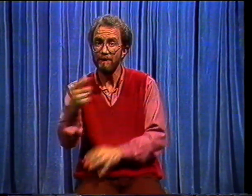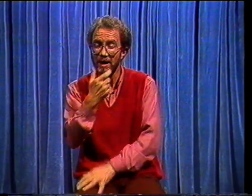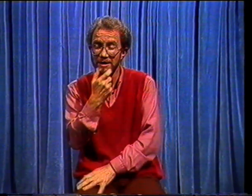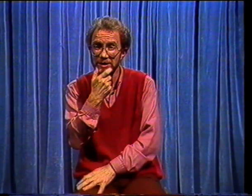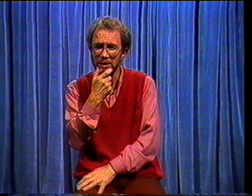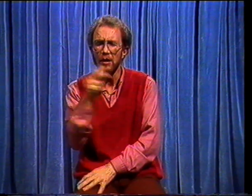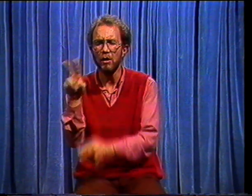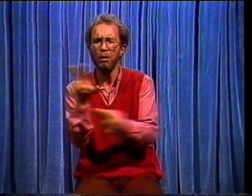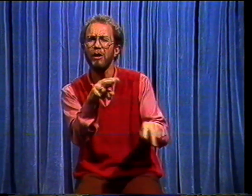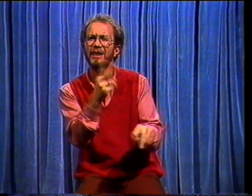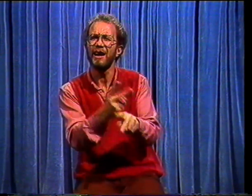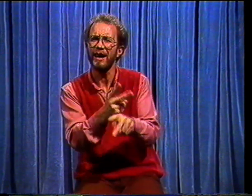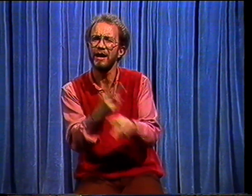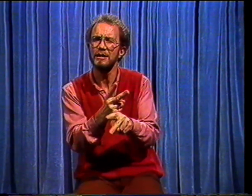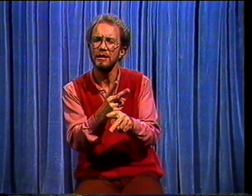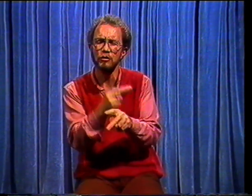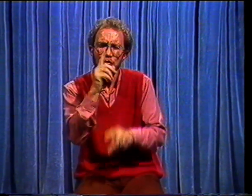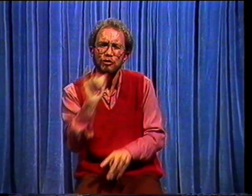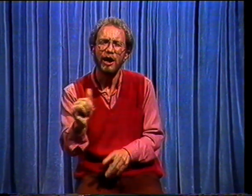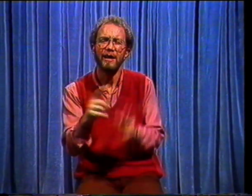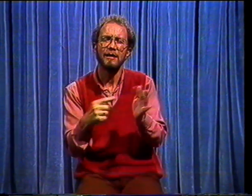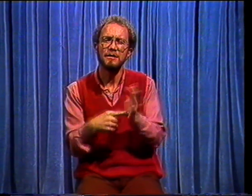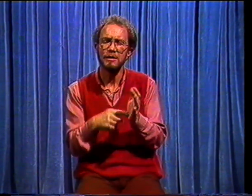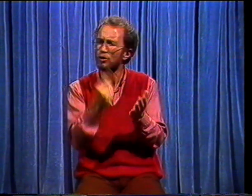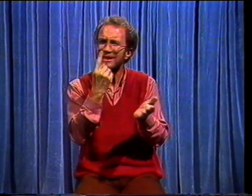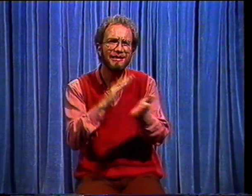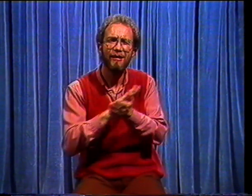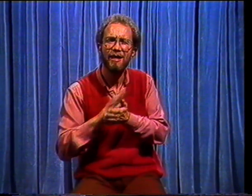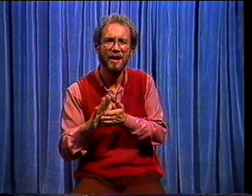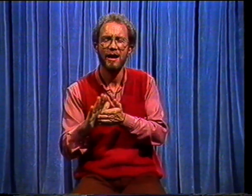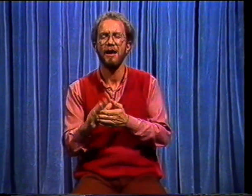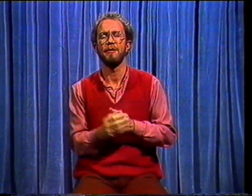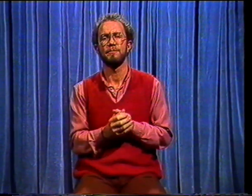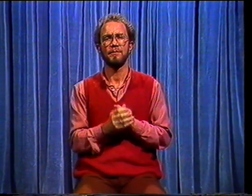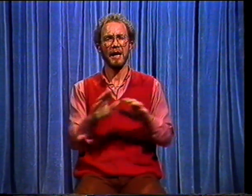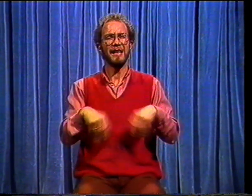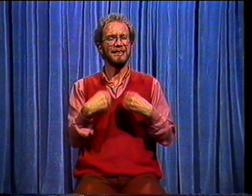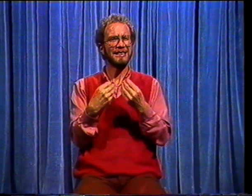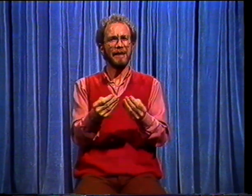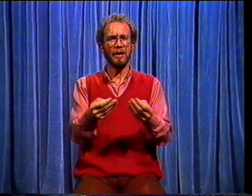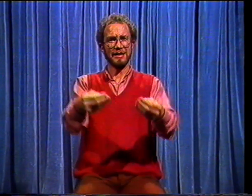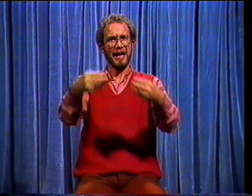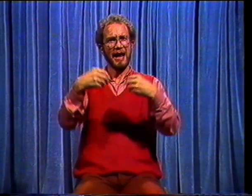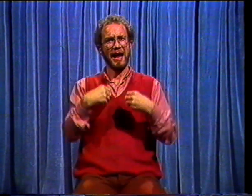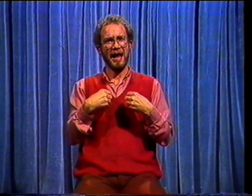with her face? Look at it again. Check it, because it's very clear and it's giving us that